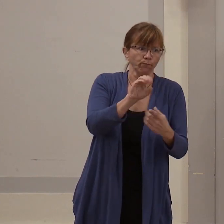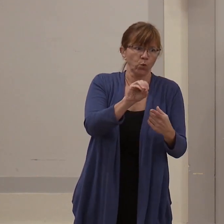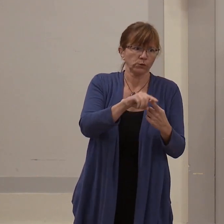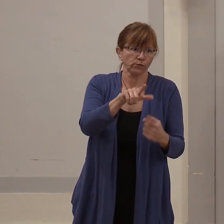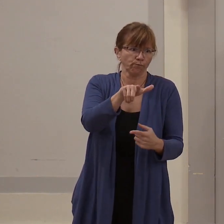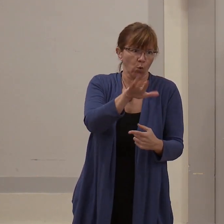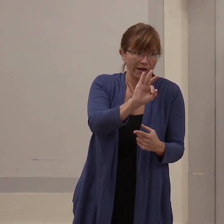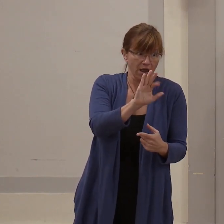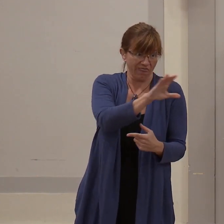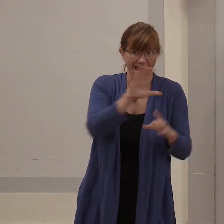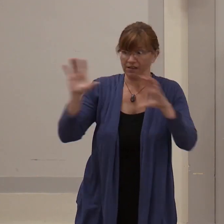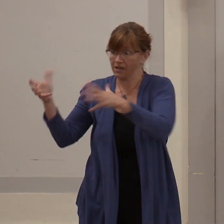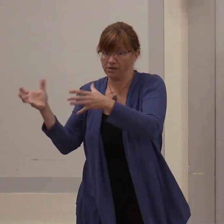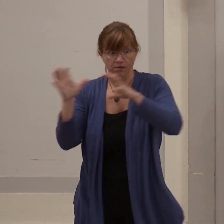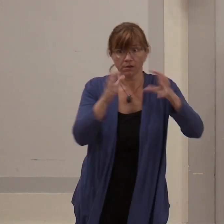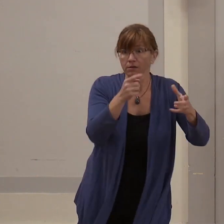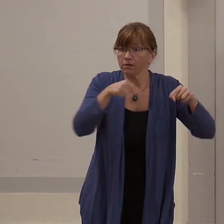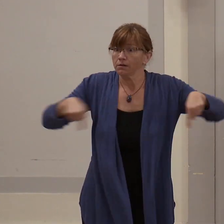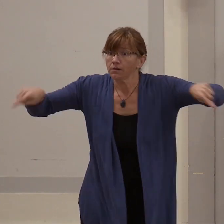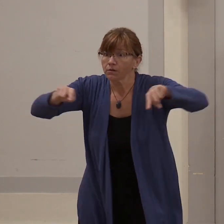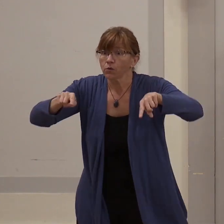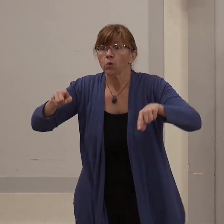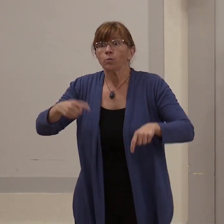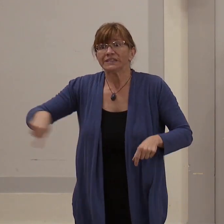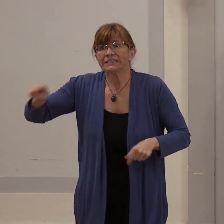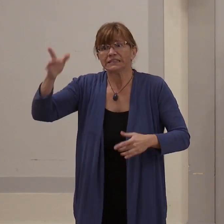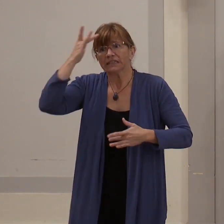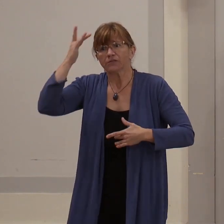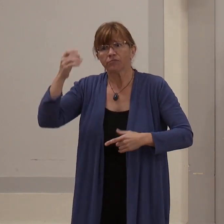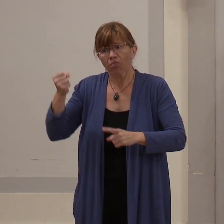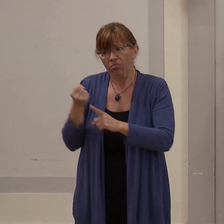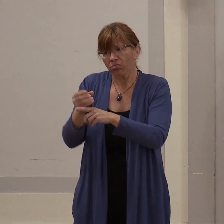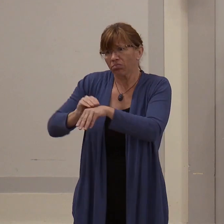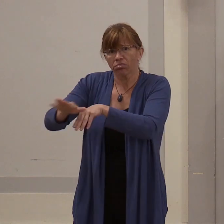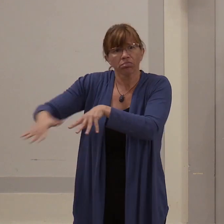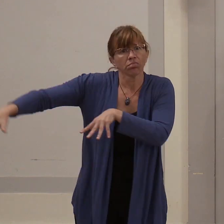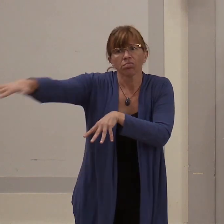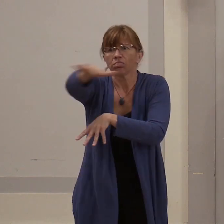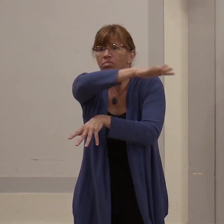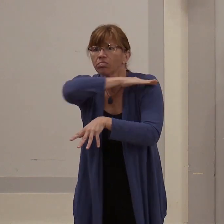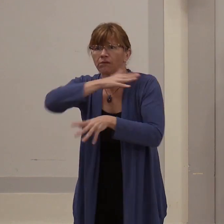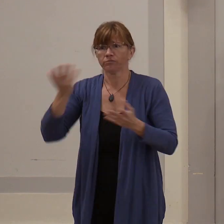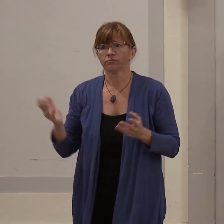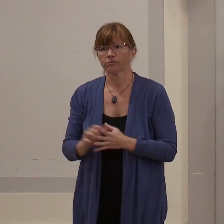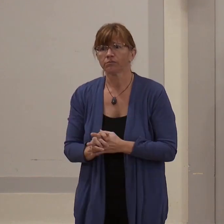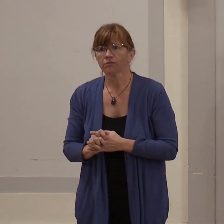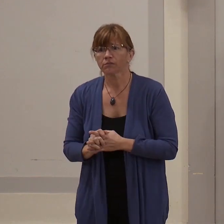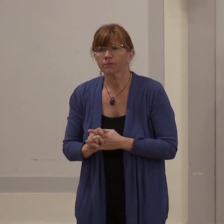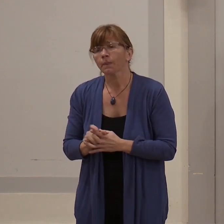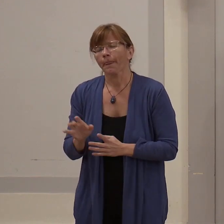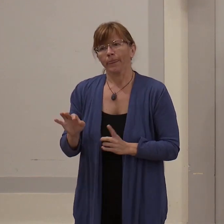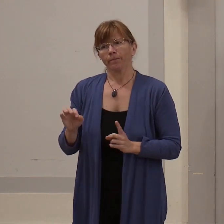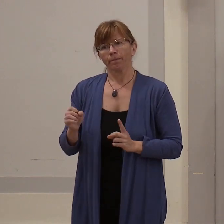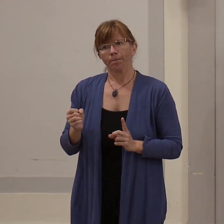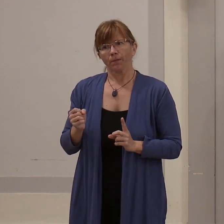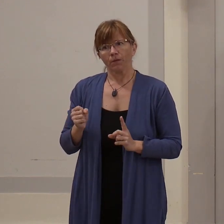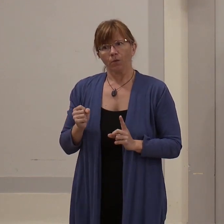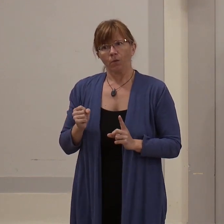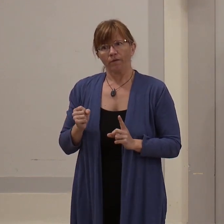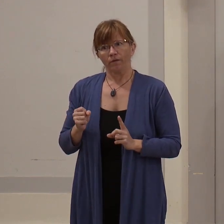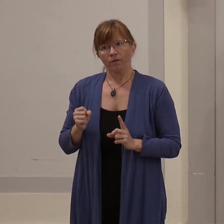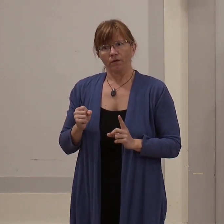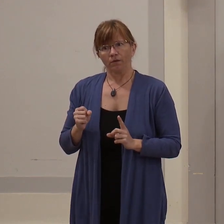can get sick too, especially with the new variants that are making younger people sicker than the original variants. Do